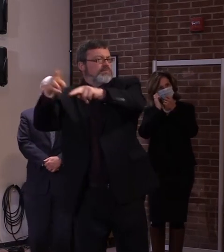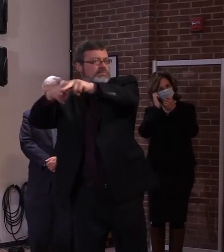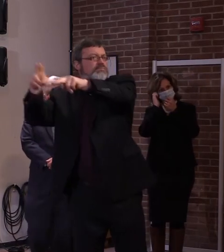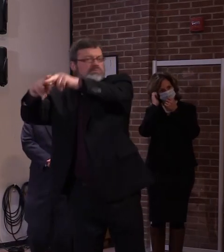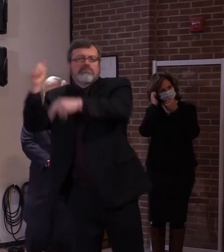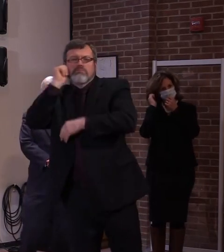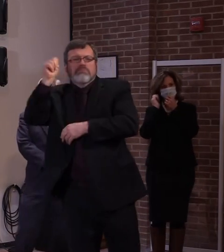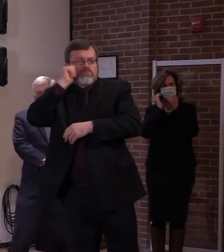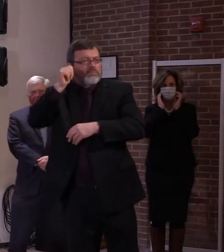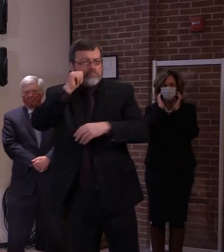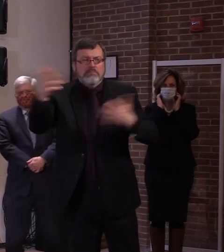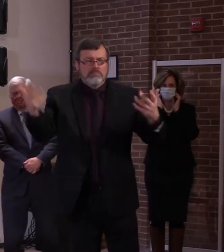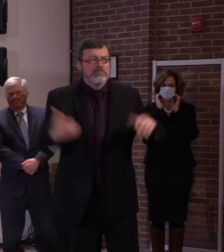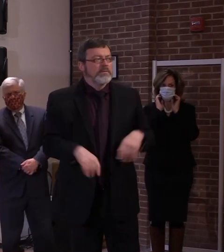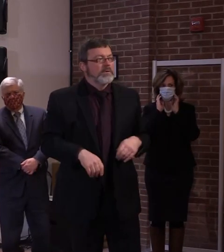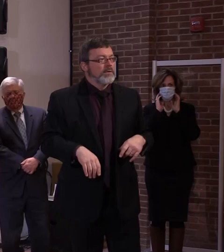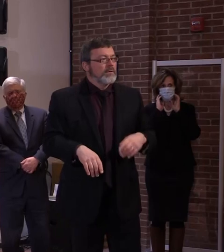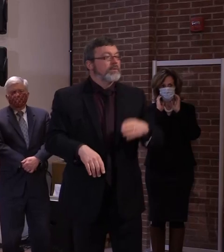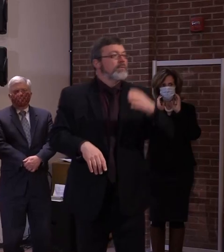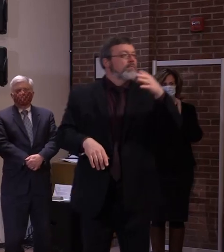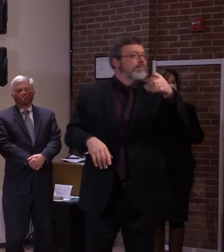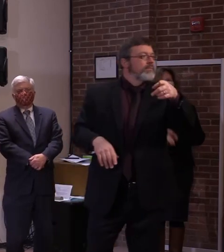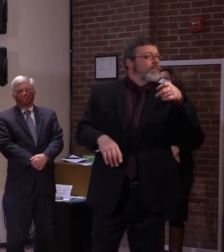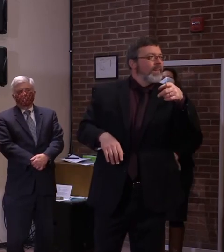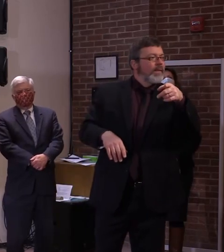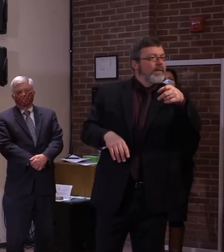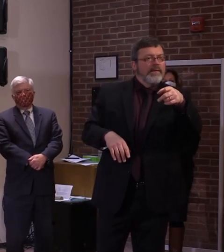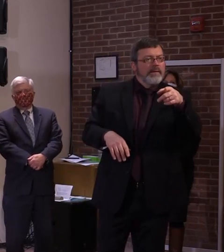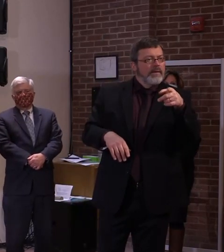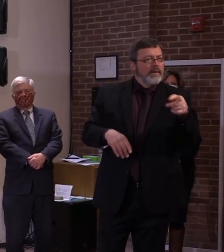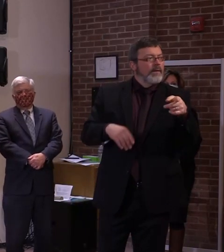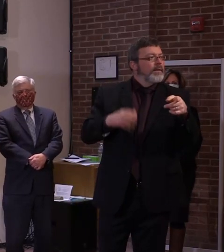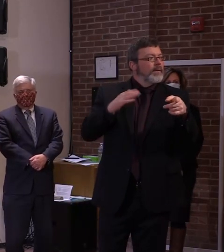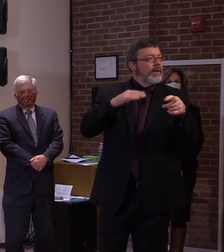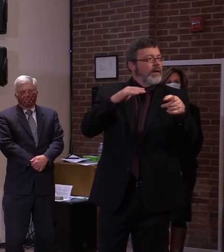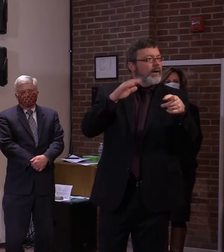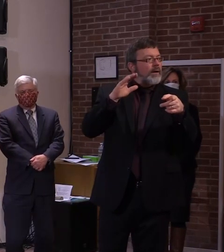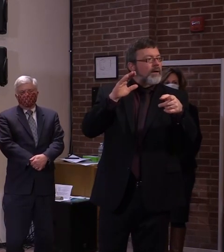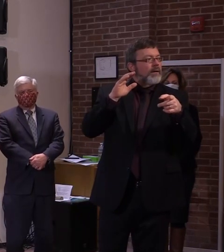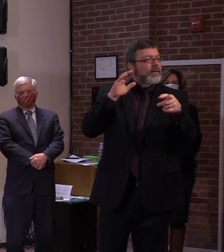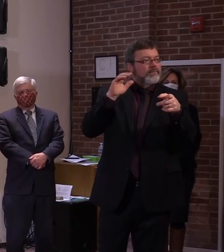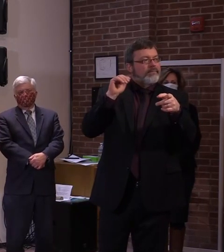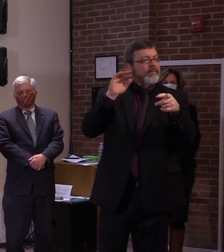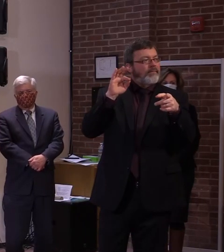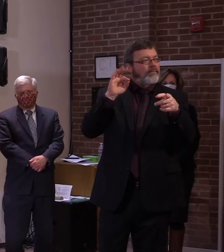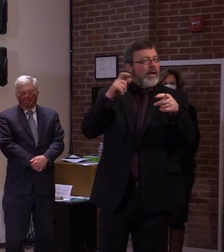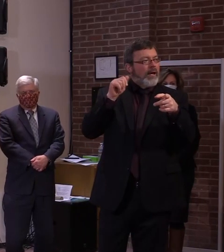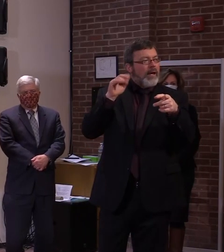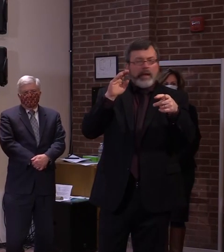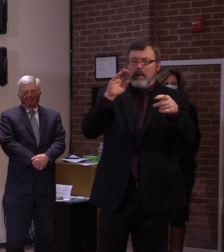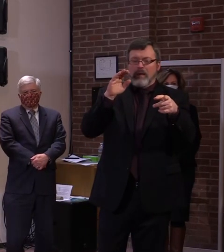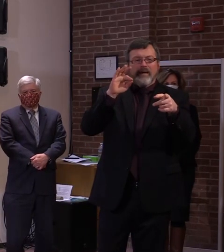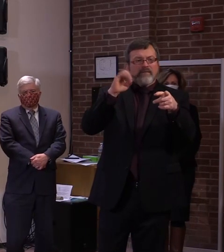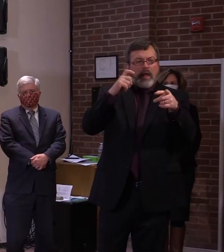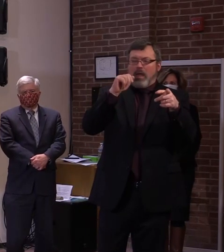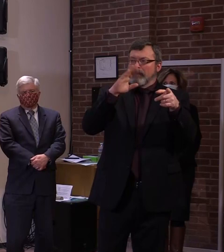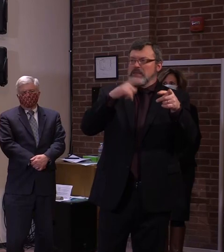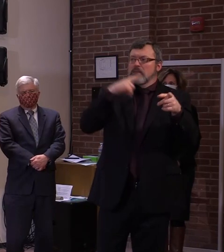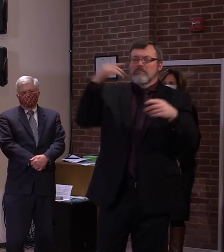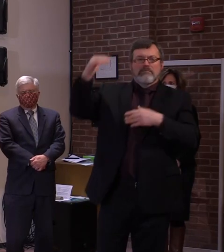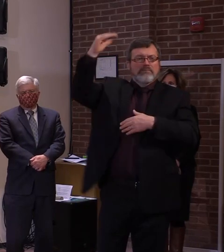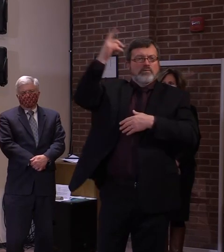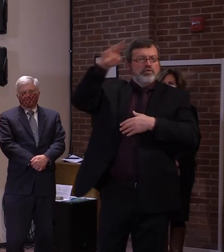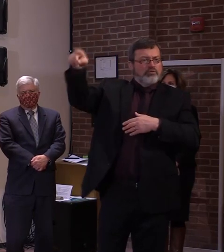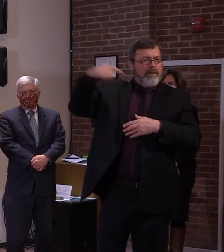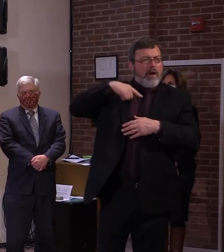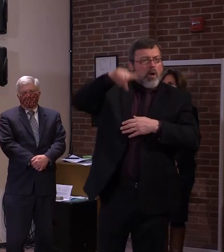I have a question probably for Dr. Levine. Do you have any insight on people who have been boosted, should they test positive for the